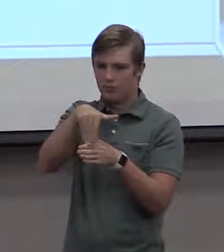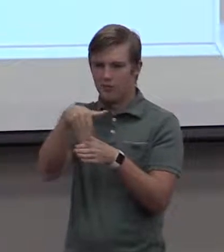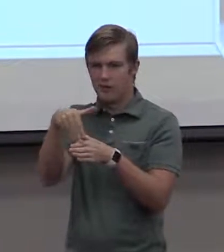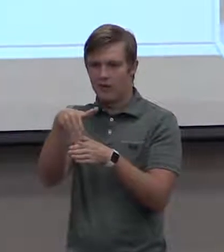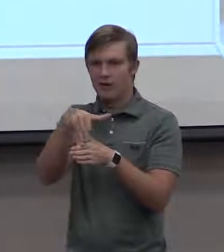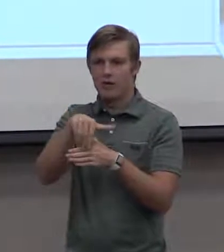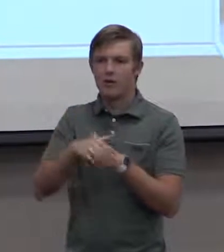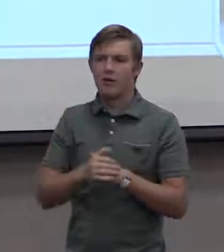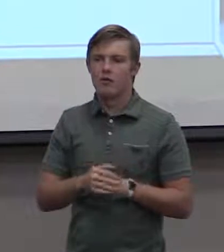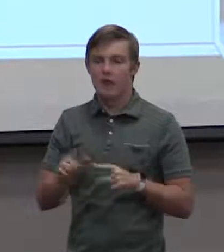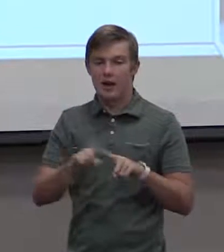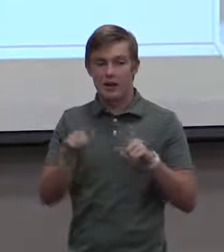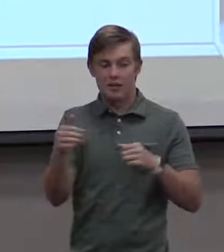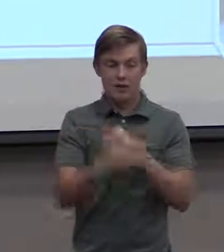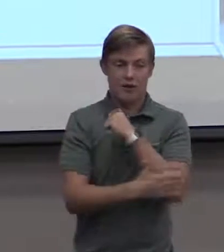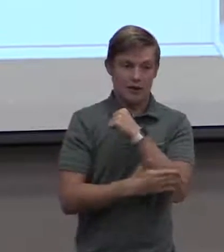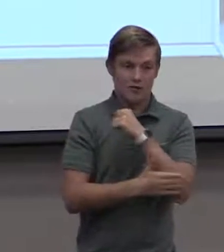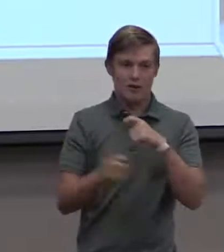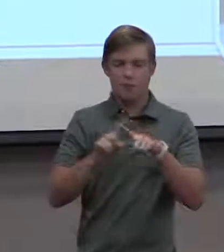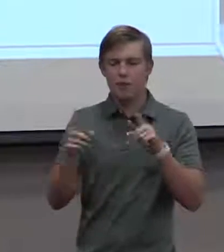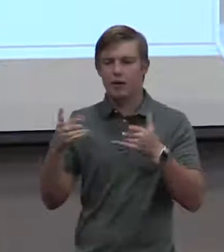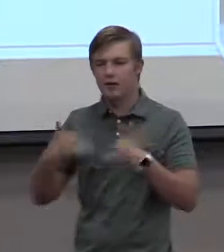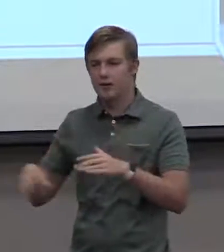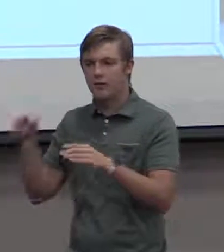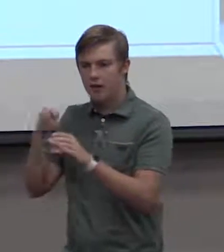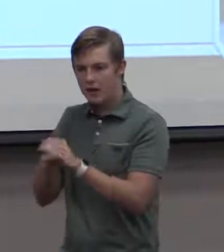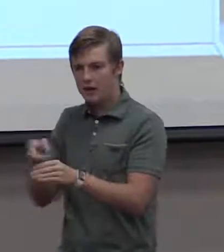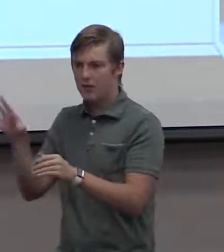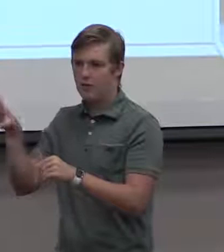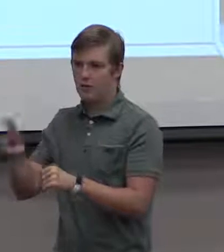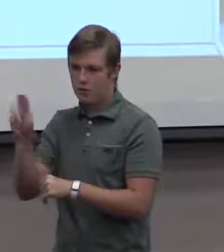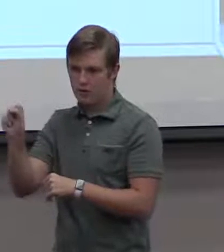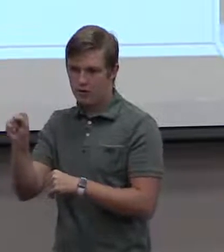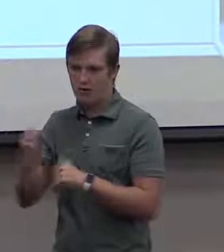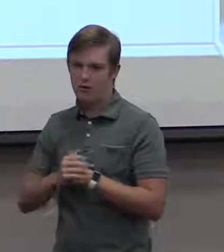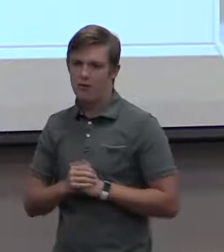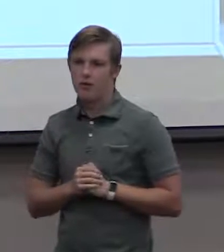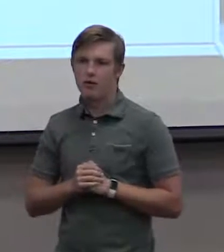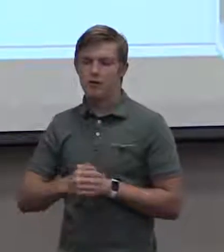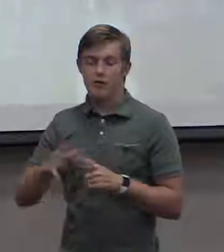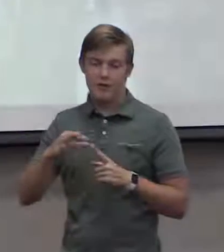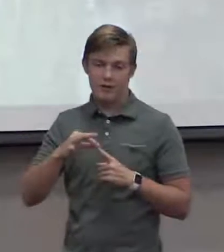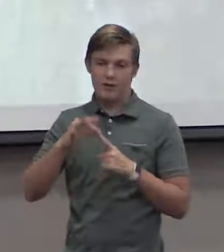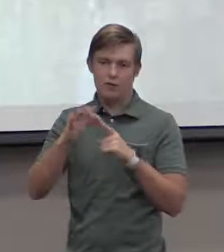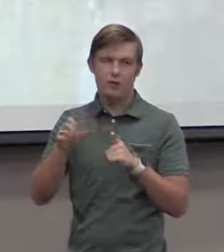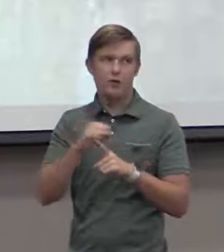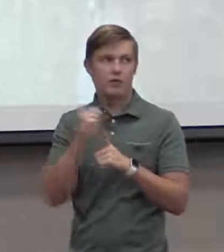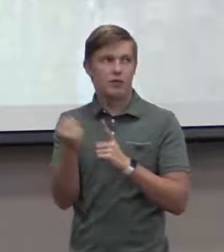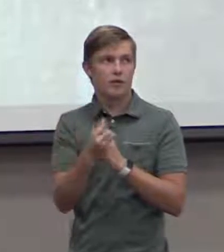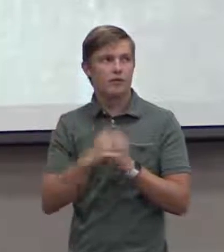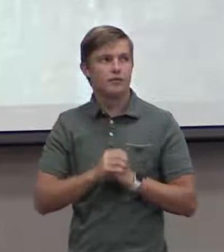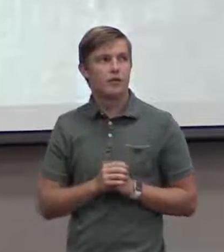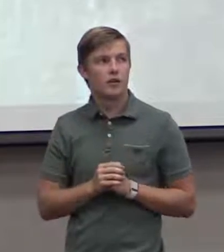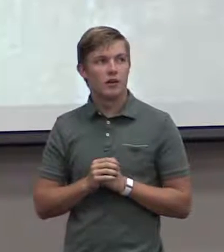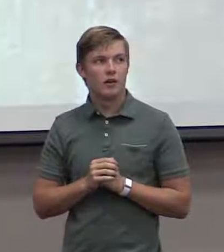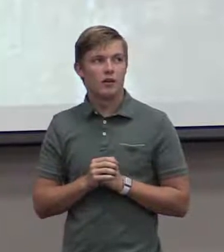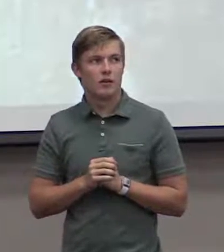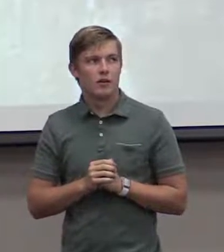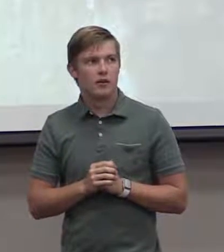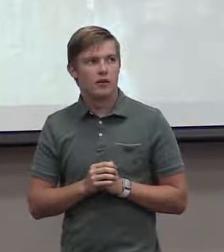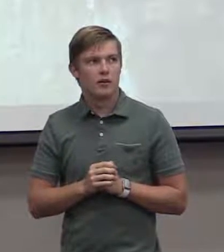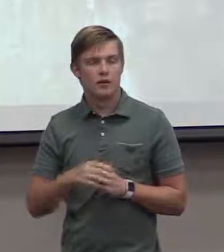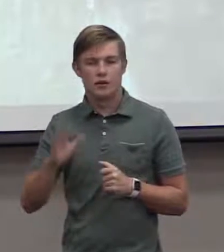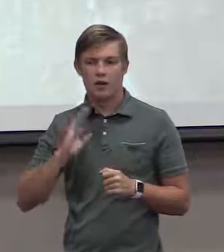different country, but still part of the United States. And so it's a unique scenario. So